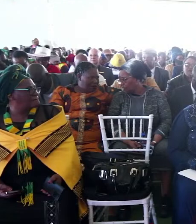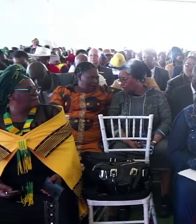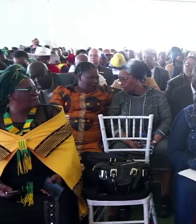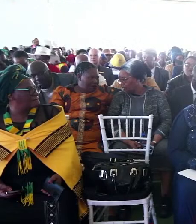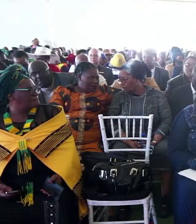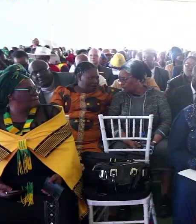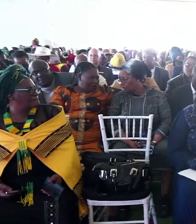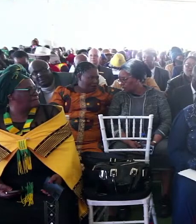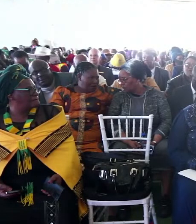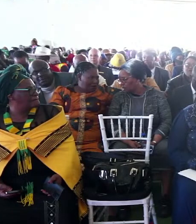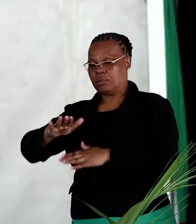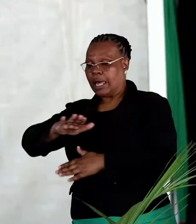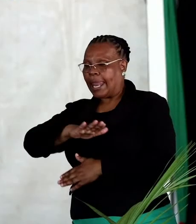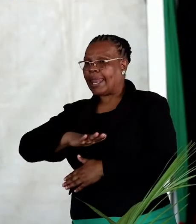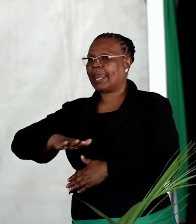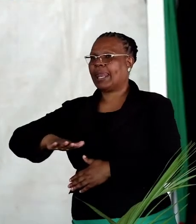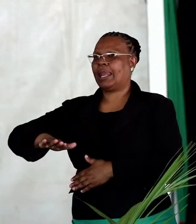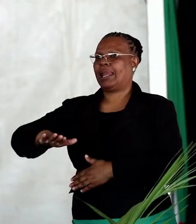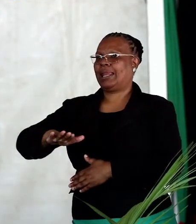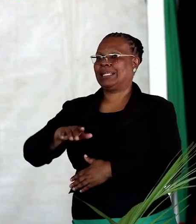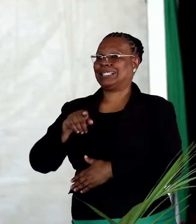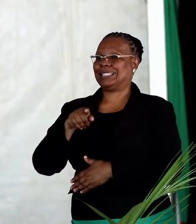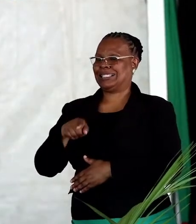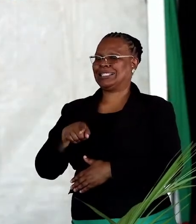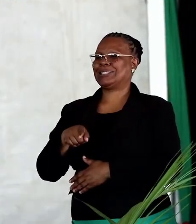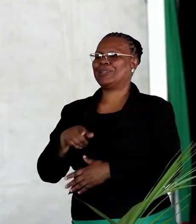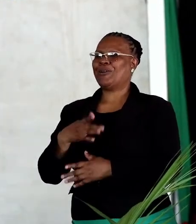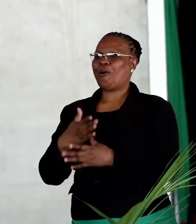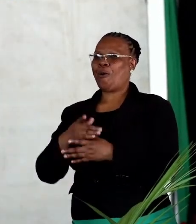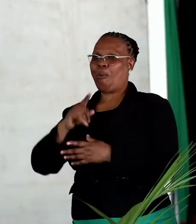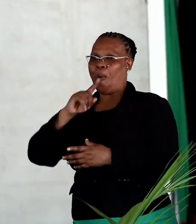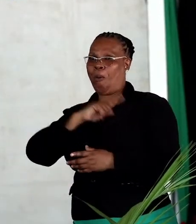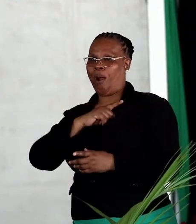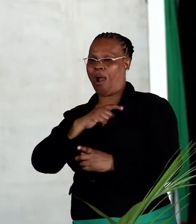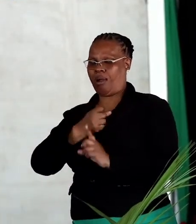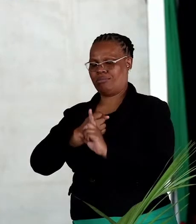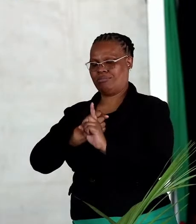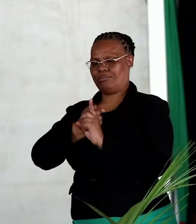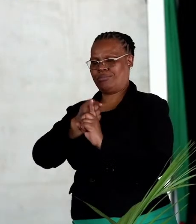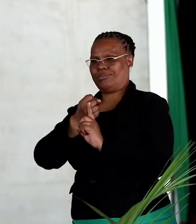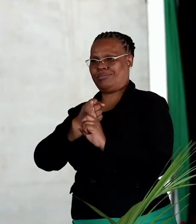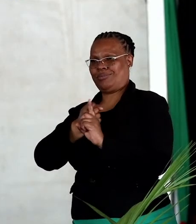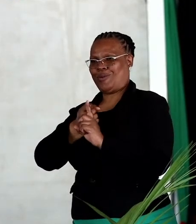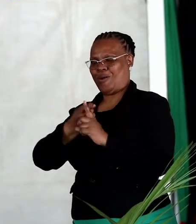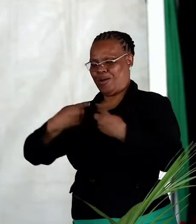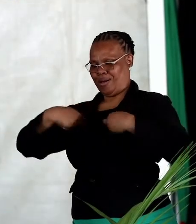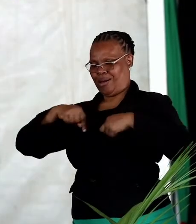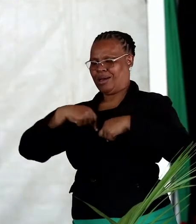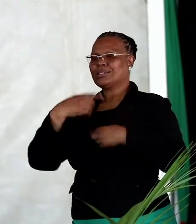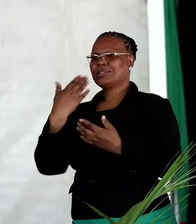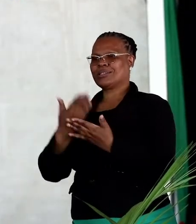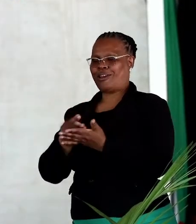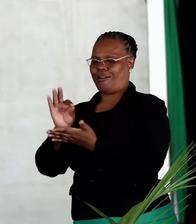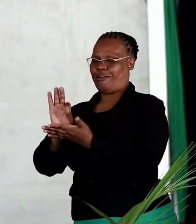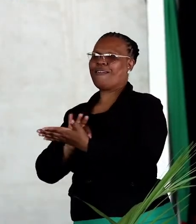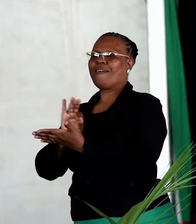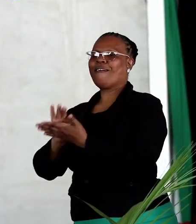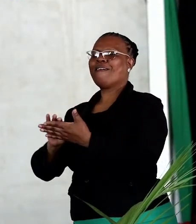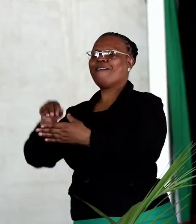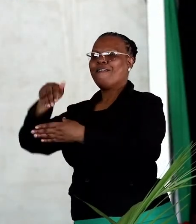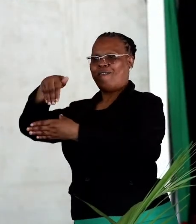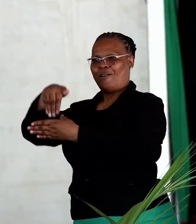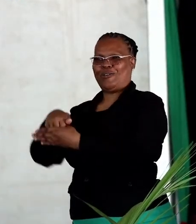balala apha babelalela into kokubana sikwazi uvota. Sithi ke ngoku masiphakame